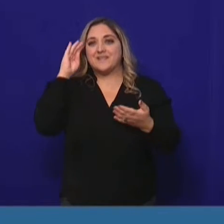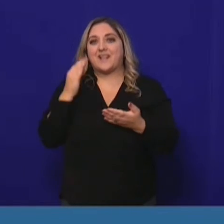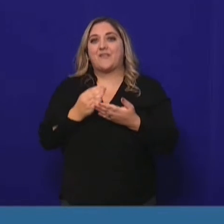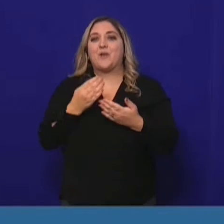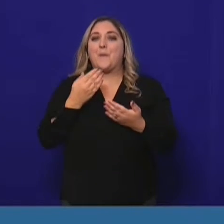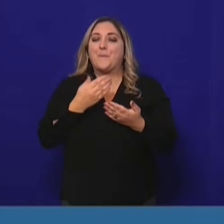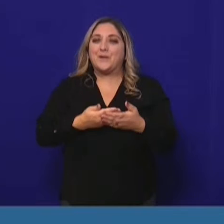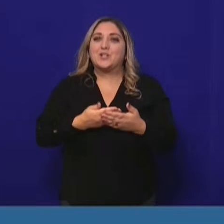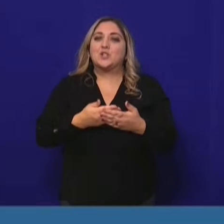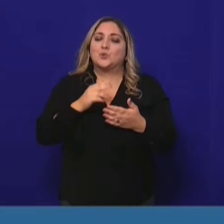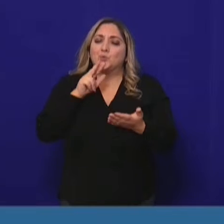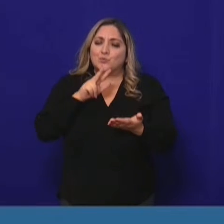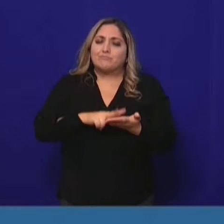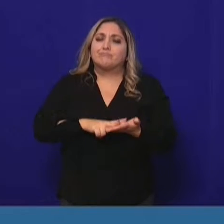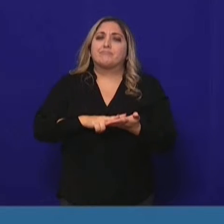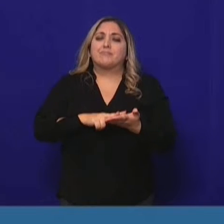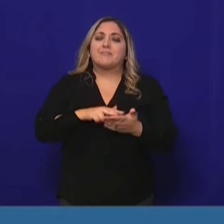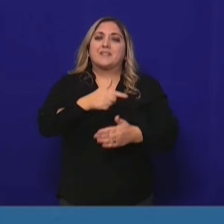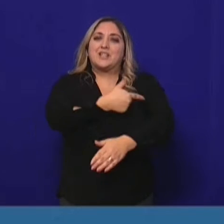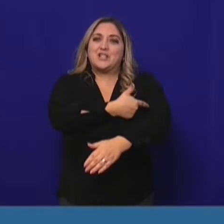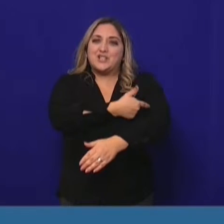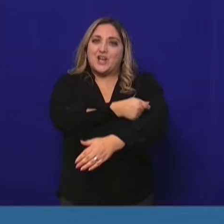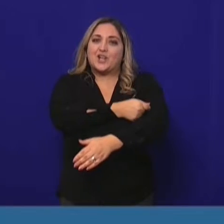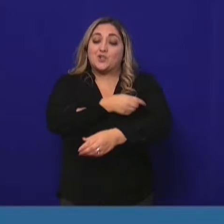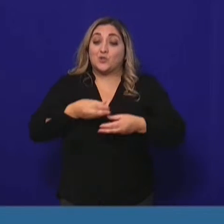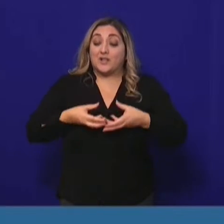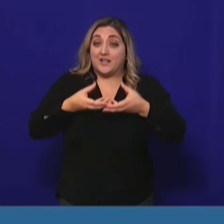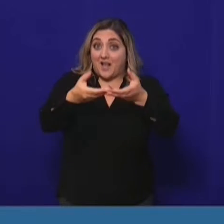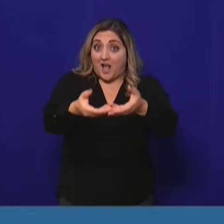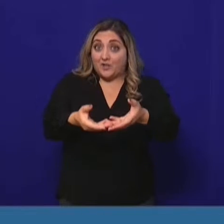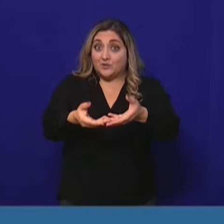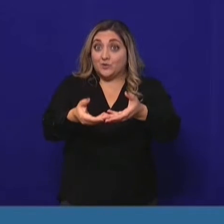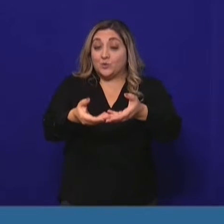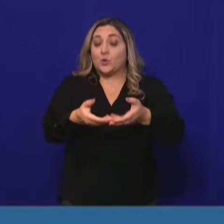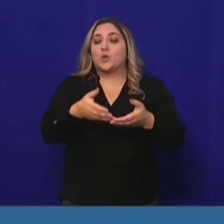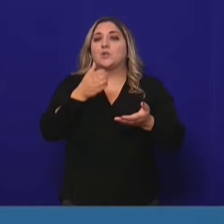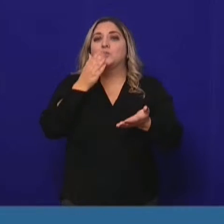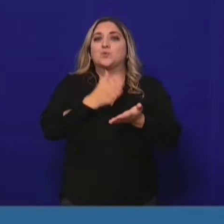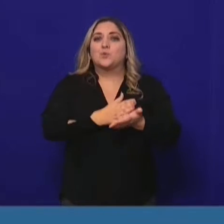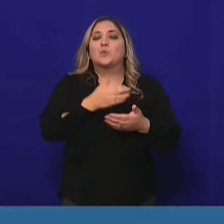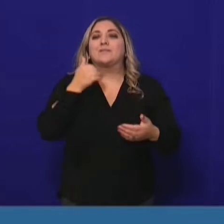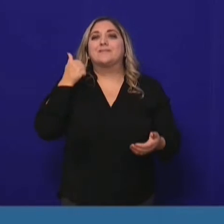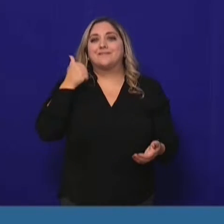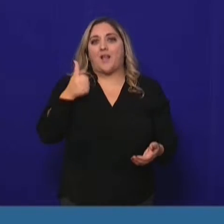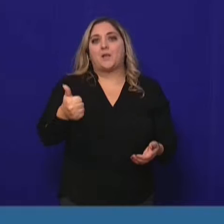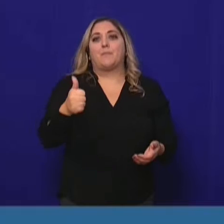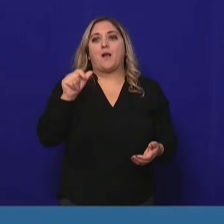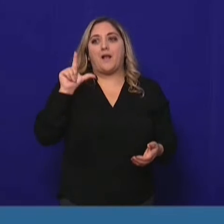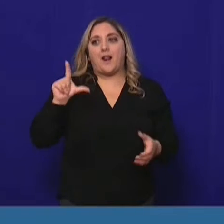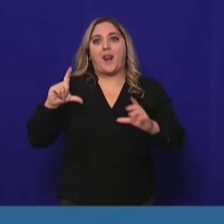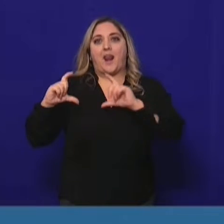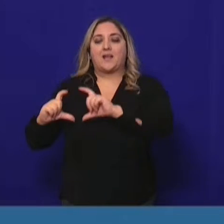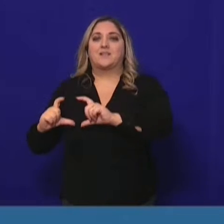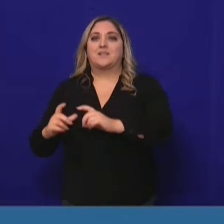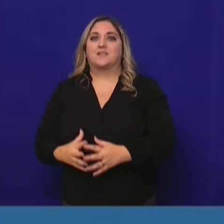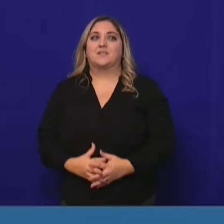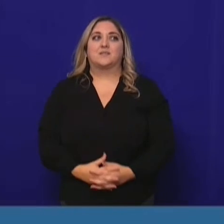is-safety. Ħalli bekk aħna nkunu żgur li l-vaccine li nkunu qegħdin nipprovdu tkun dik il-vaccine li tkun propju